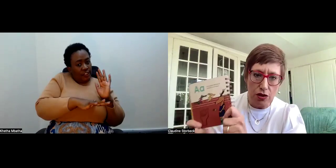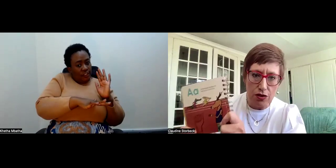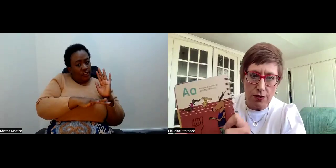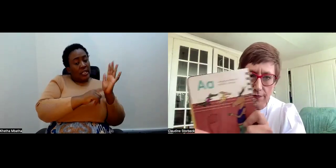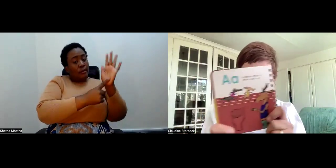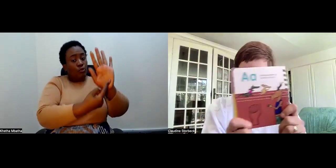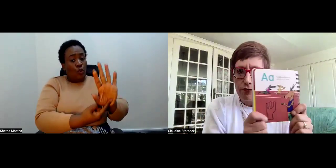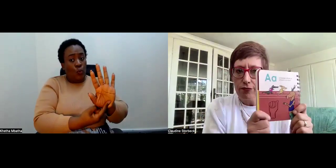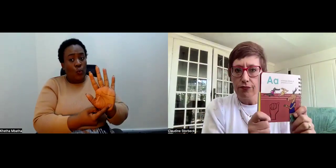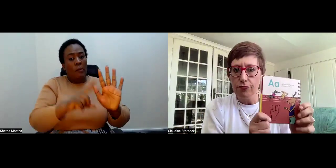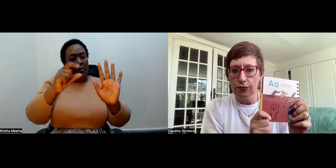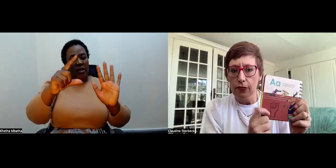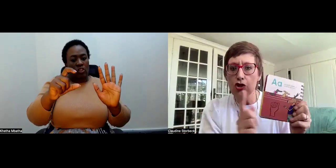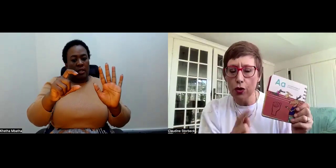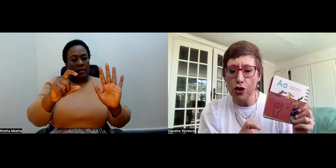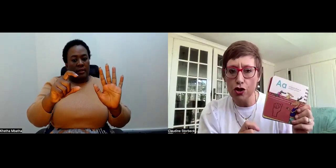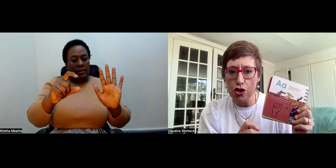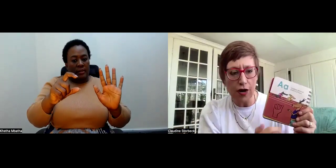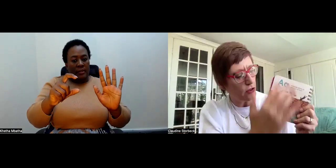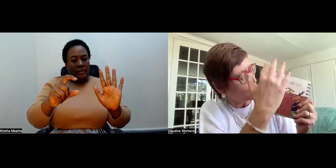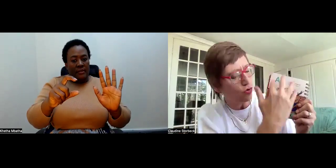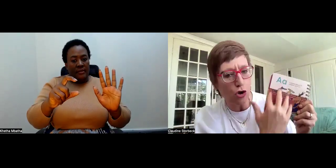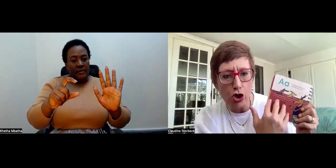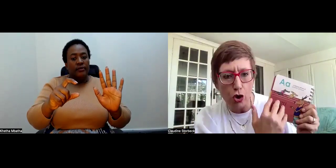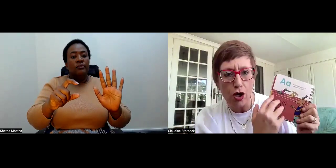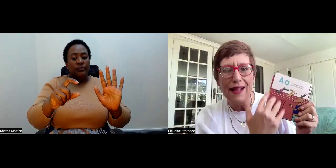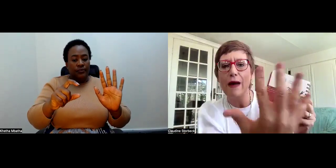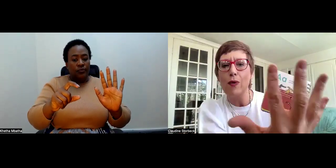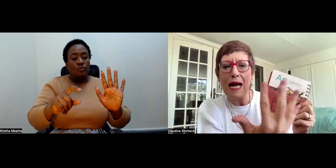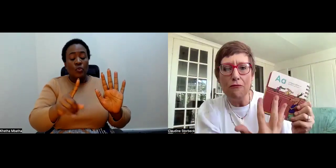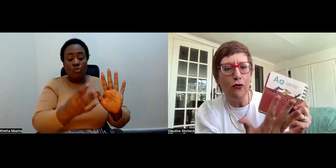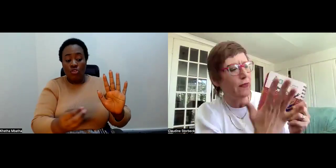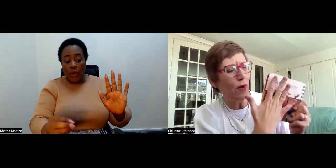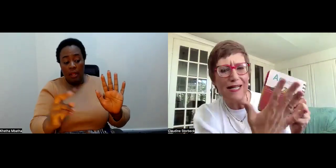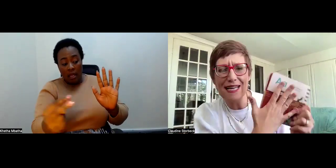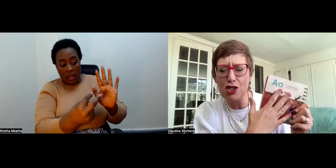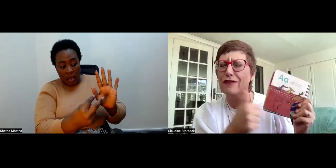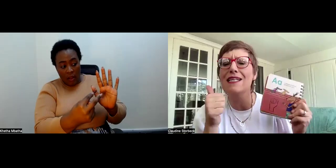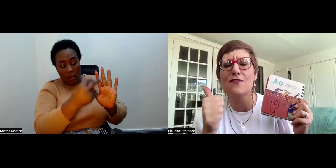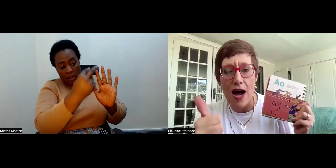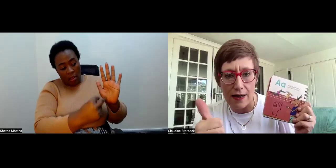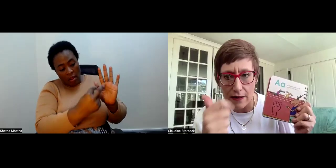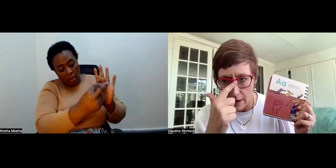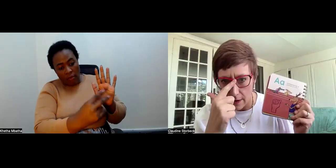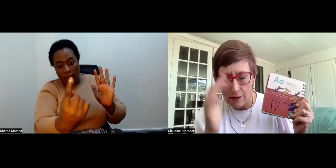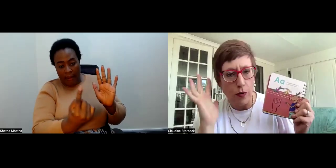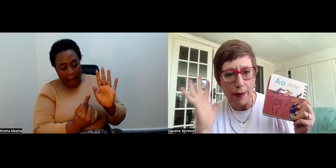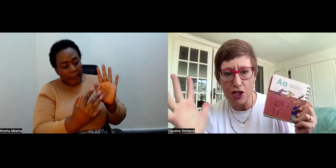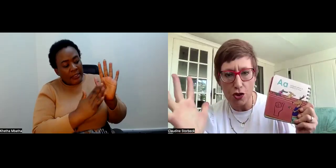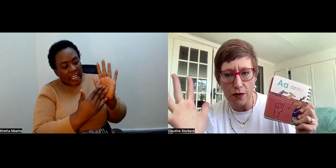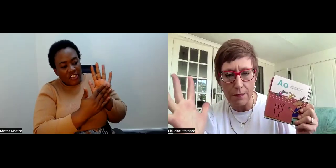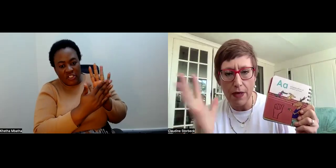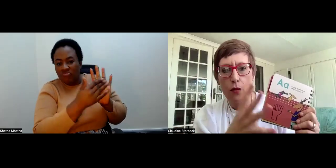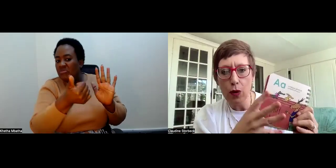them the visuals so as not to distract. The children are going to look. They want to come forward. They want to touch it. That's fine.